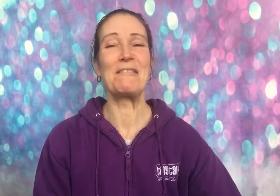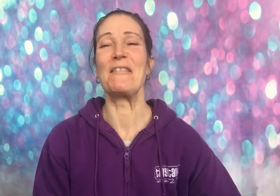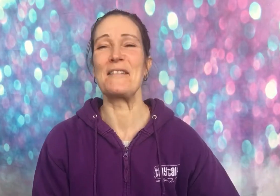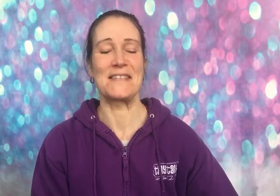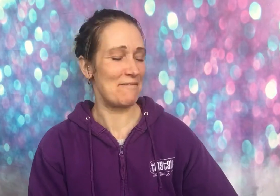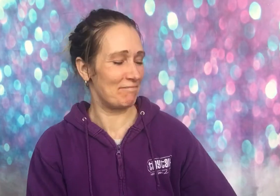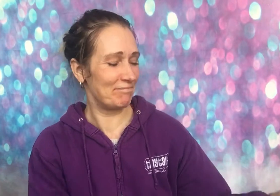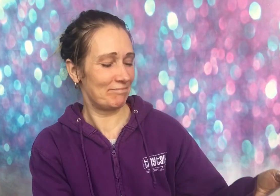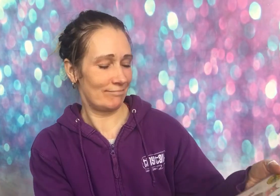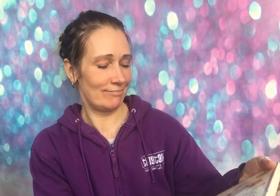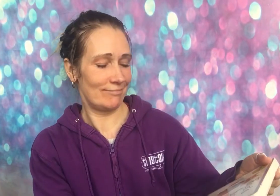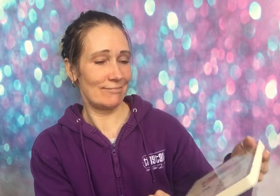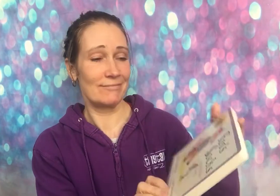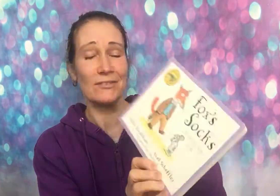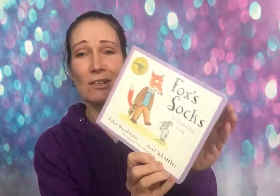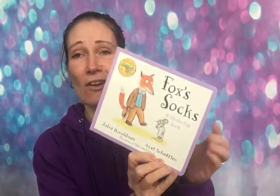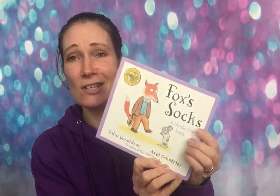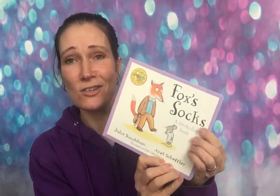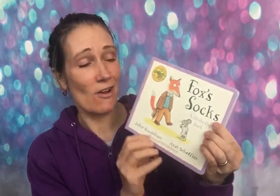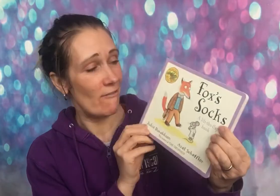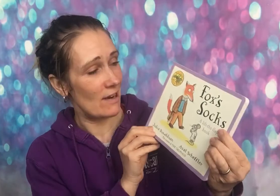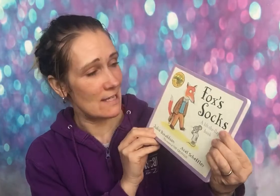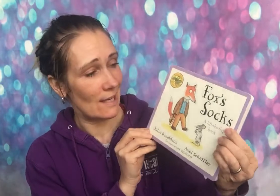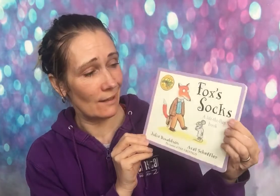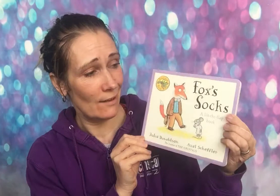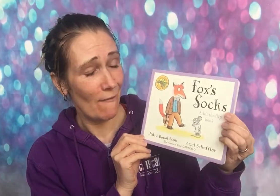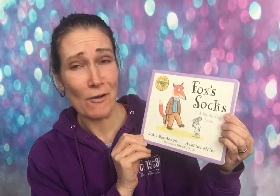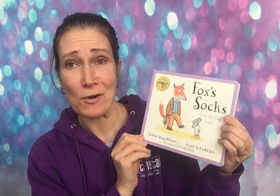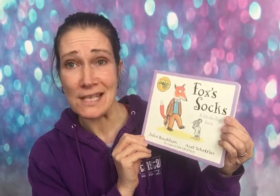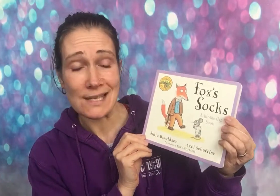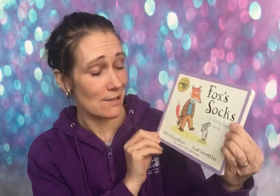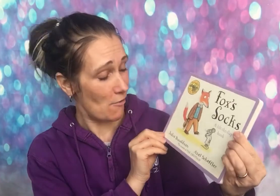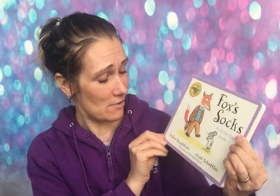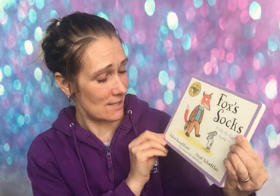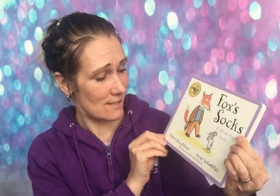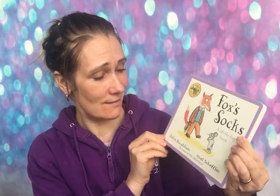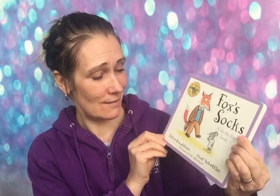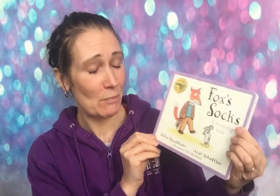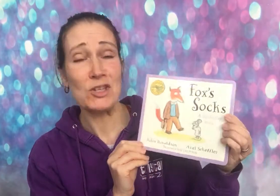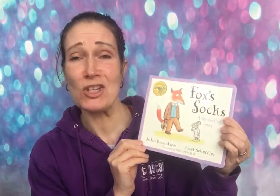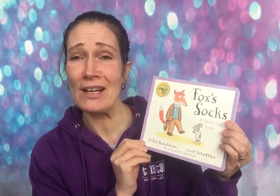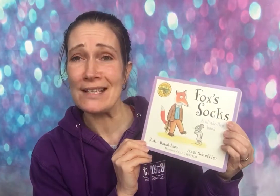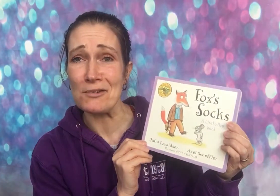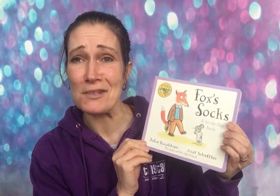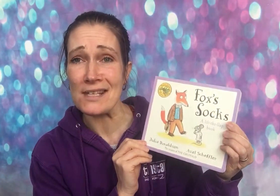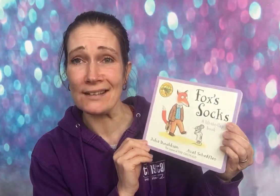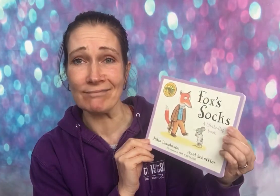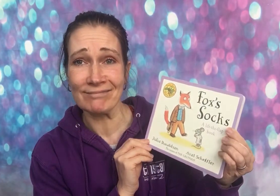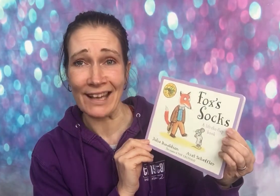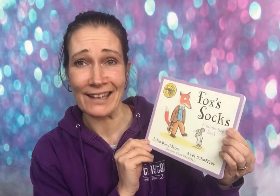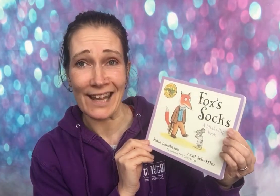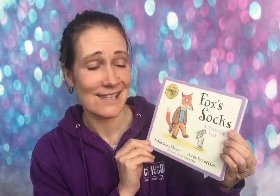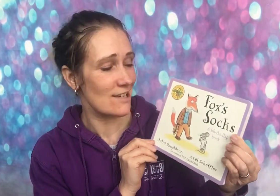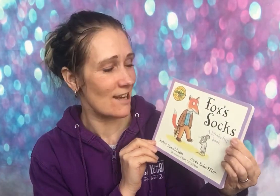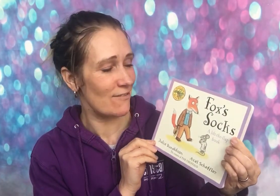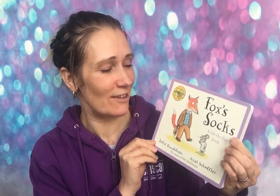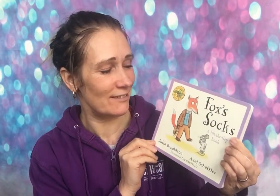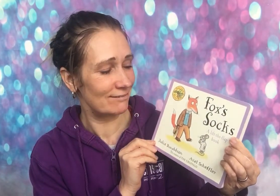Well done. You'd like to try reading Fox's Socks by Julia Donaldson and Axel Scheffler.